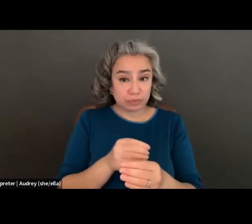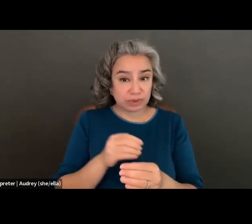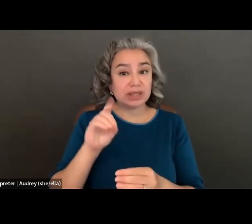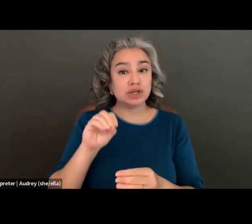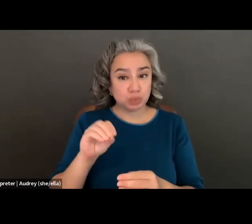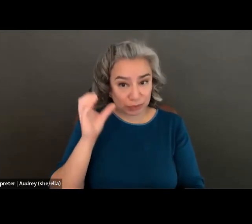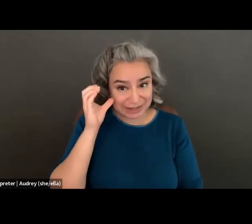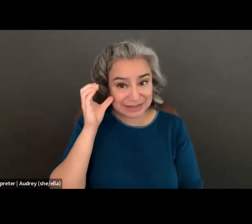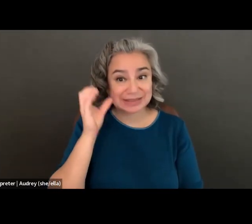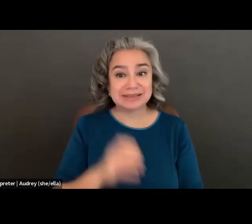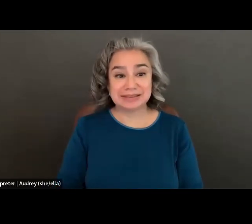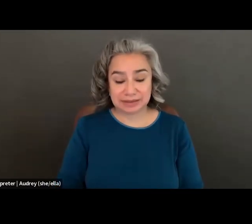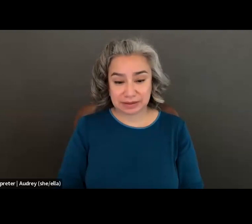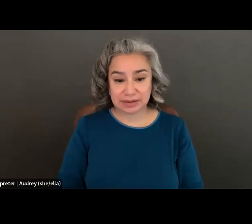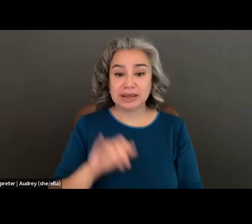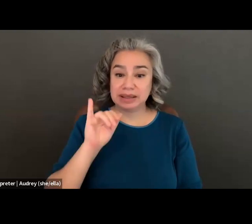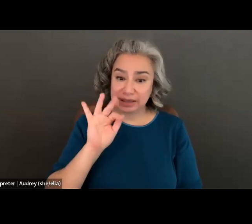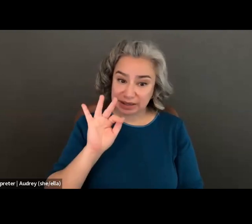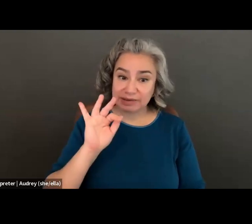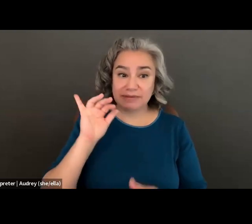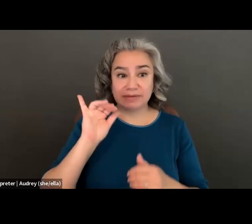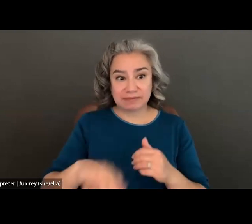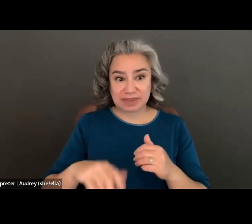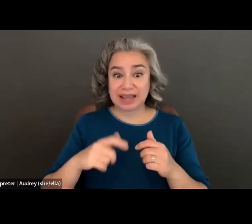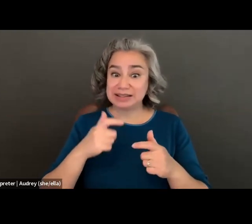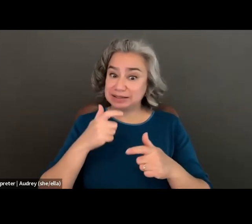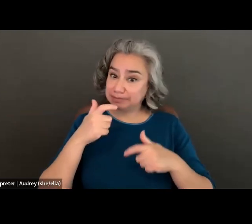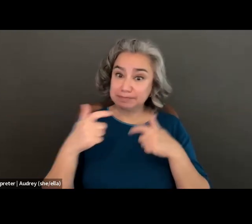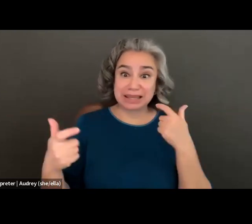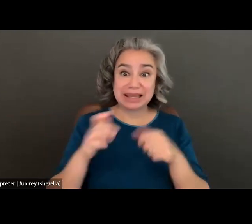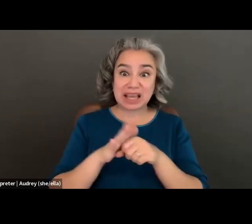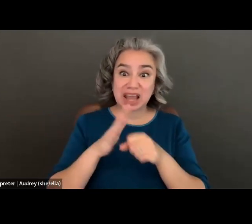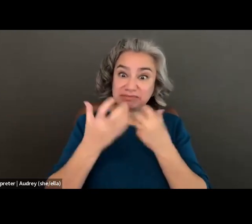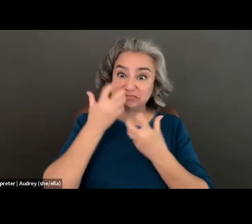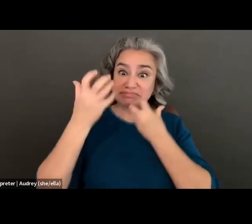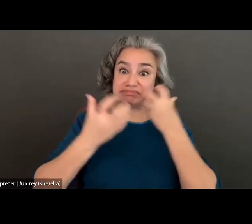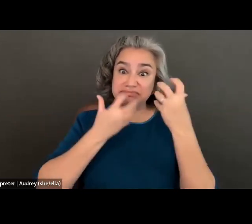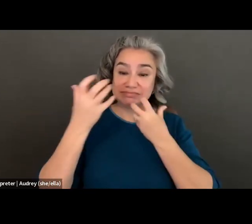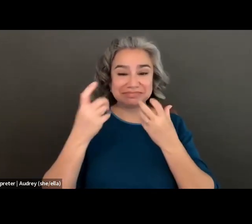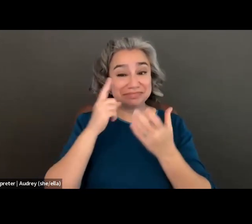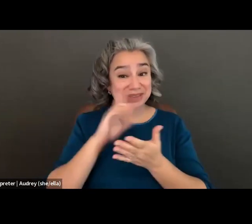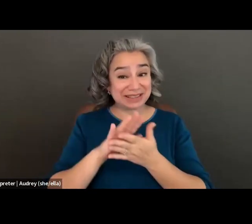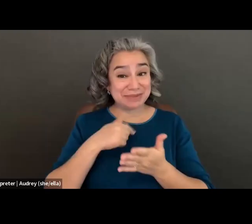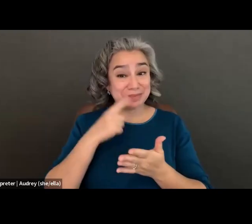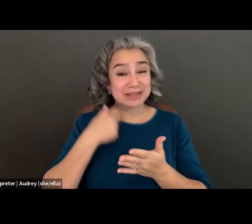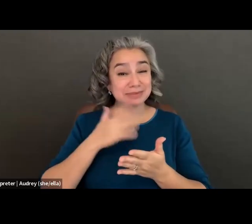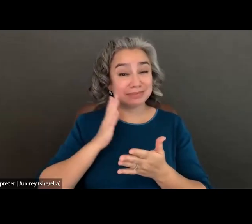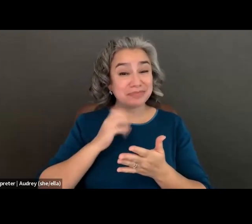listens if the values are big enough. And believe me, because at one point I was a congressional